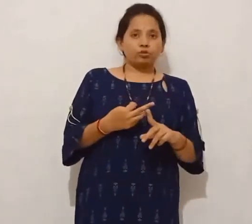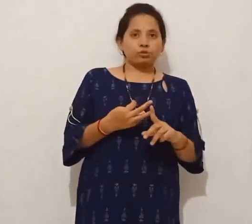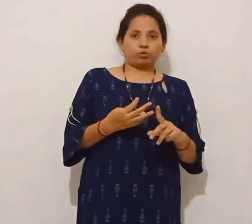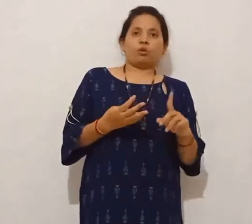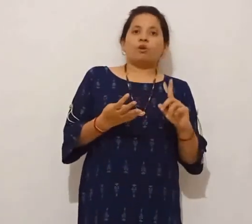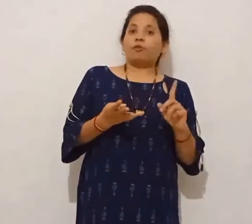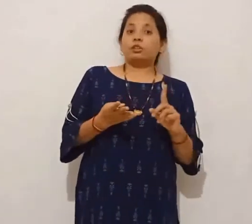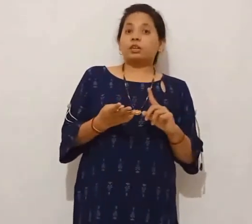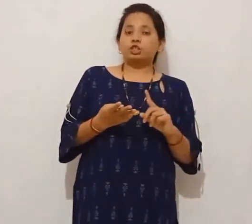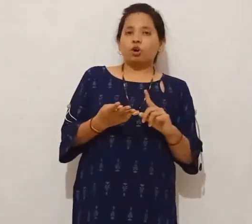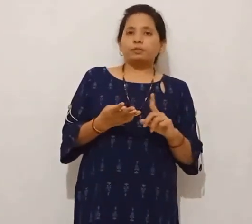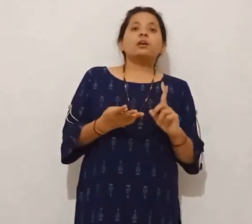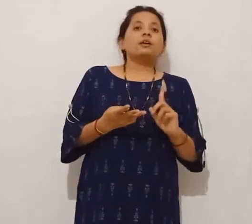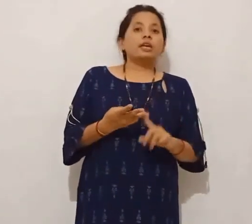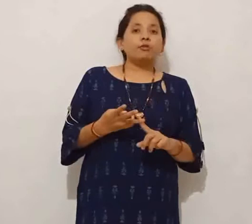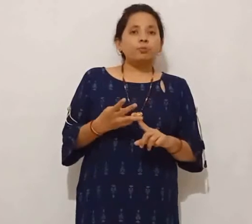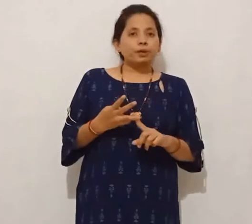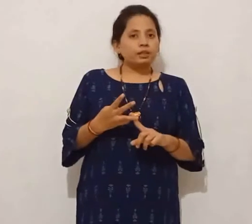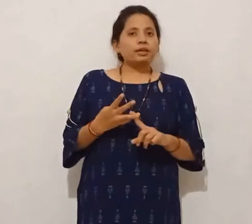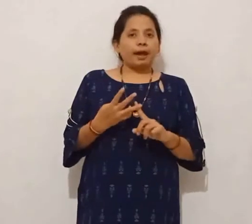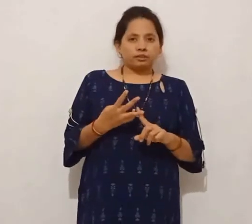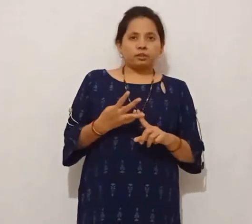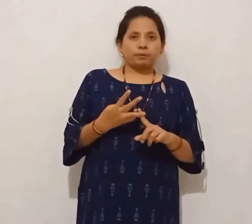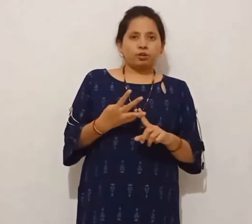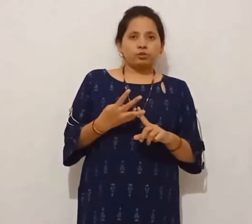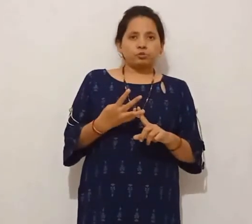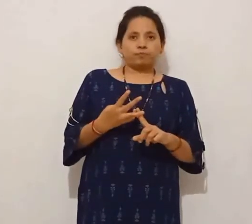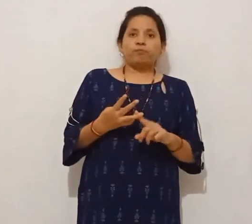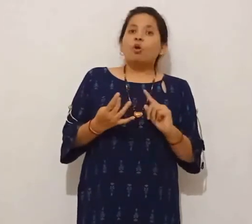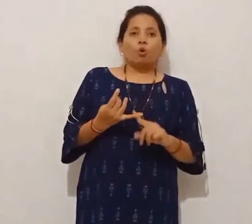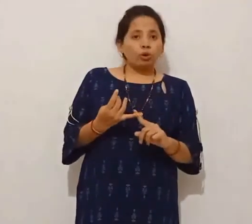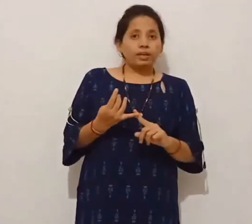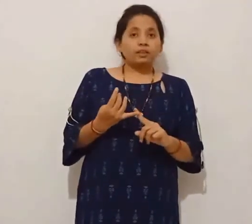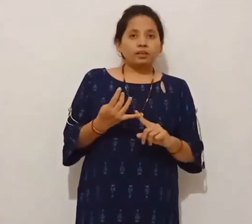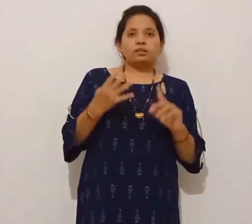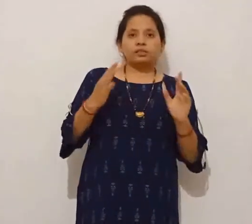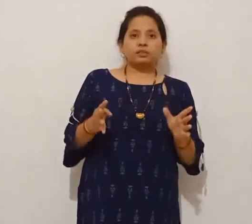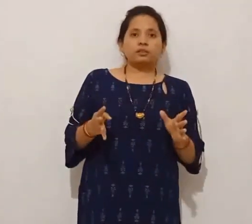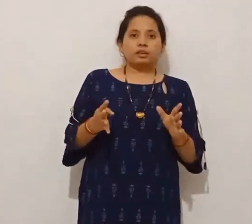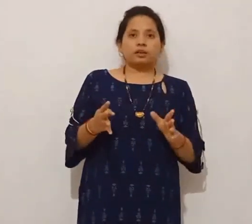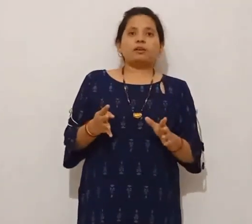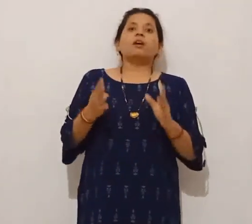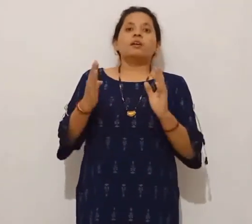also for their shops. They have to pay the electric bill also. Whole day they are sitting there. They